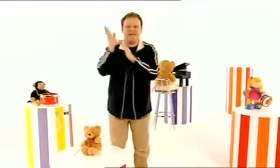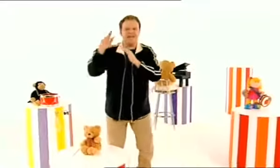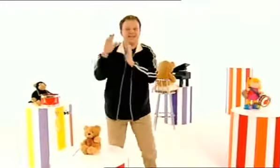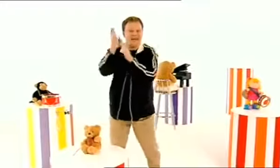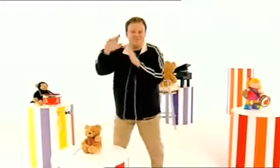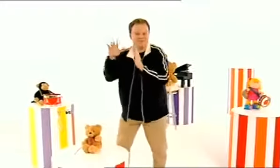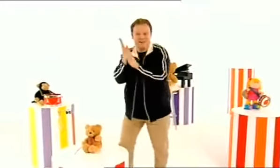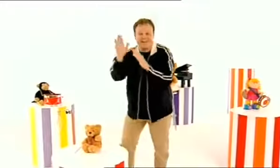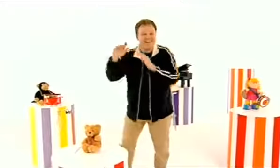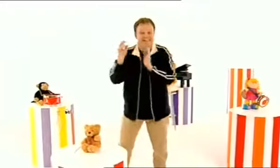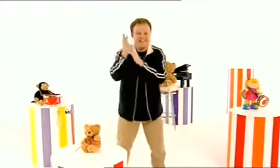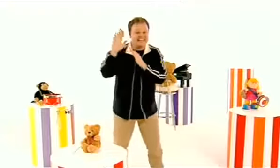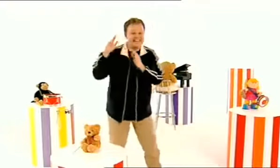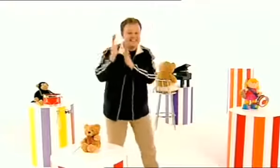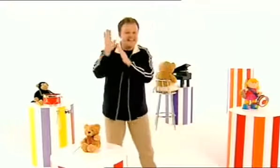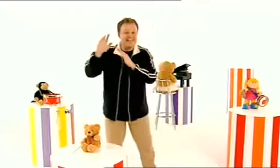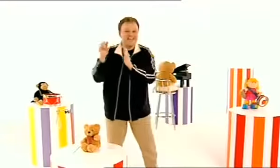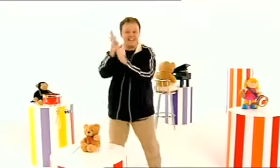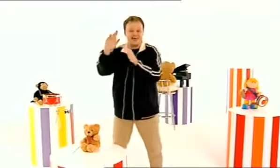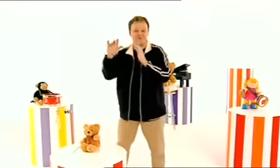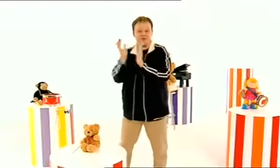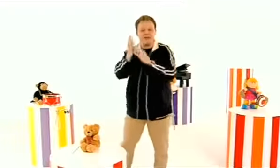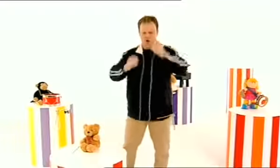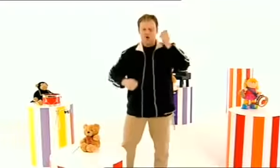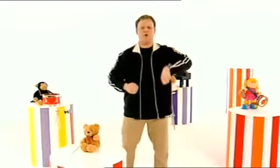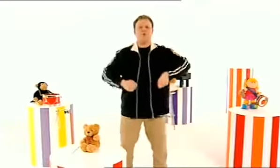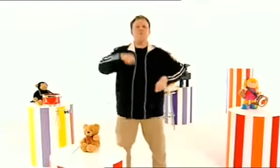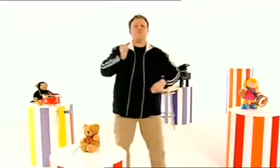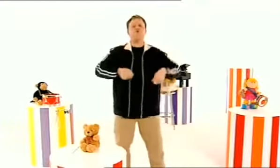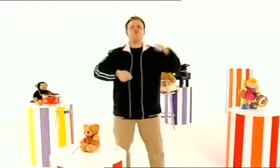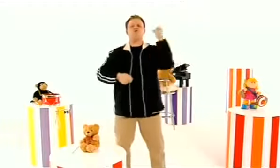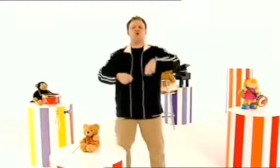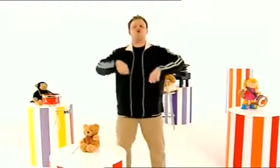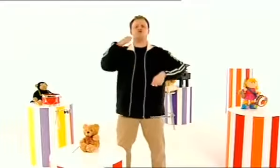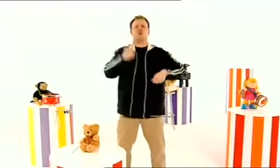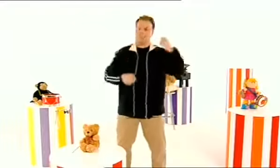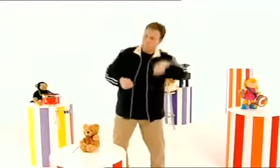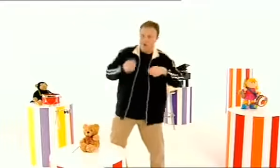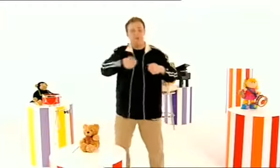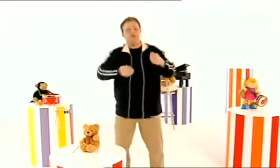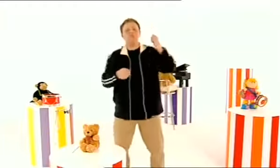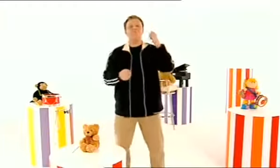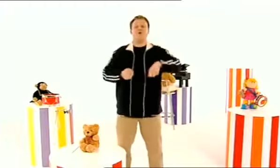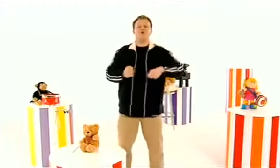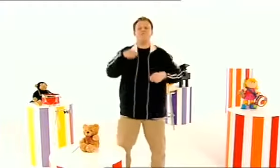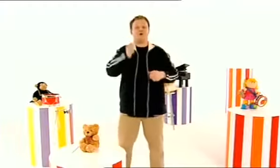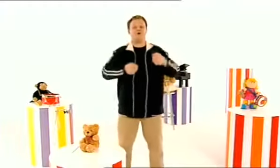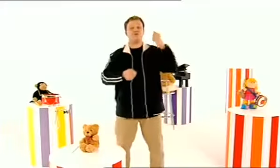ching, tambourine. Ching, ching, ching, tambourine. Boom, boom, goes the drum. Boom, boom, goes the